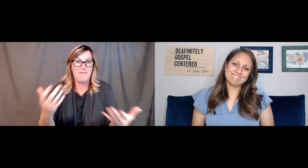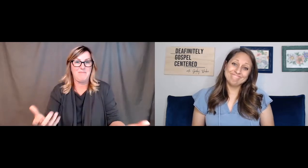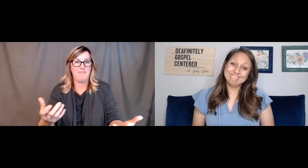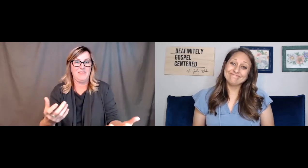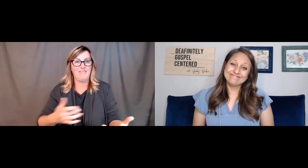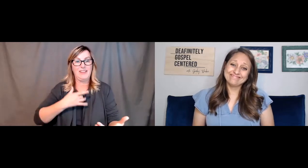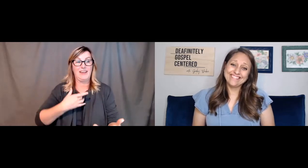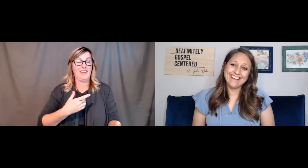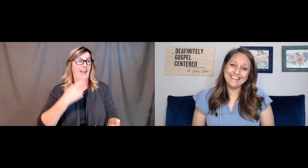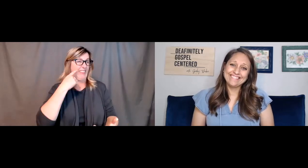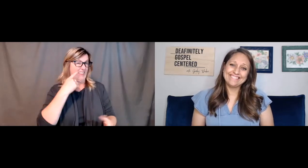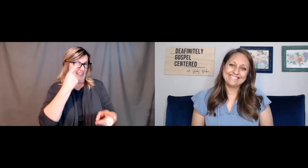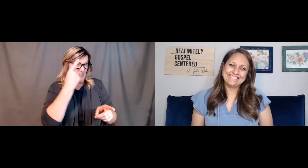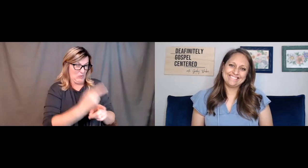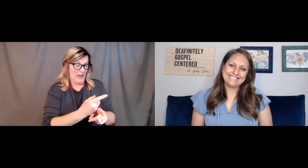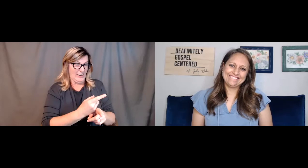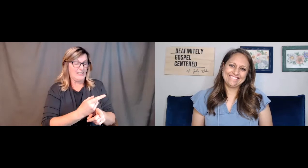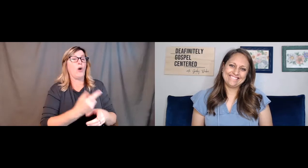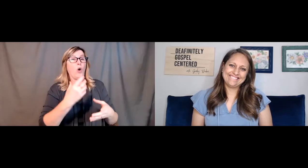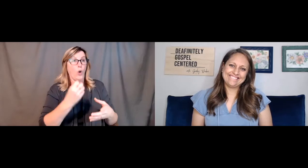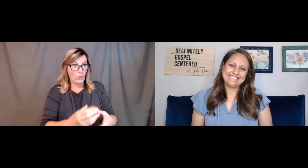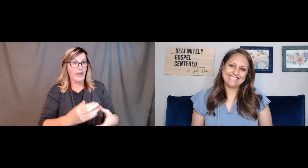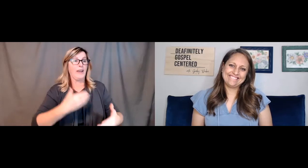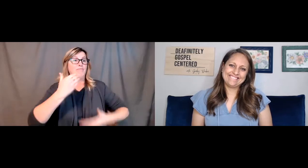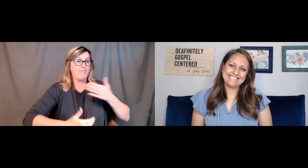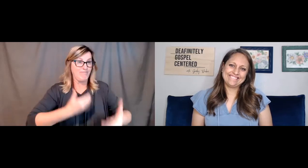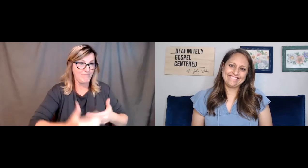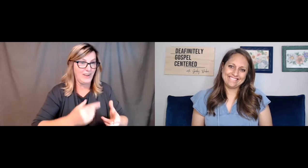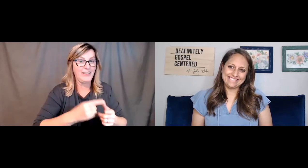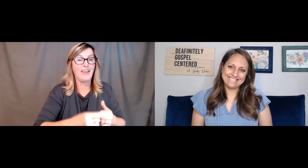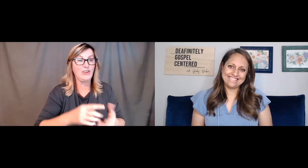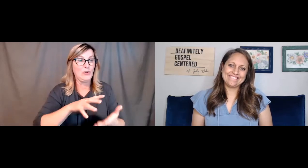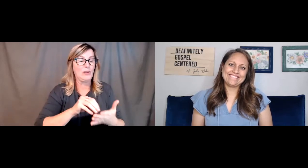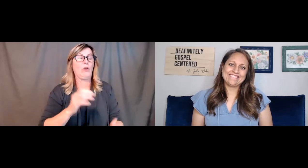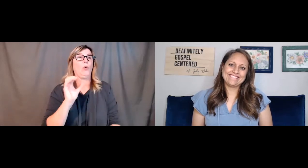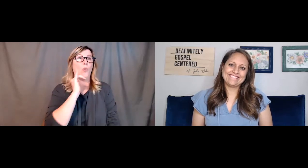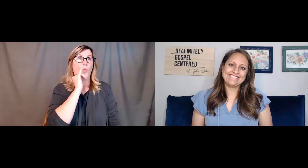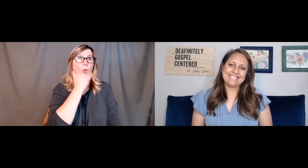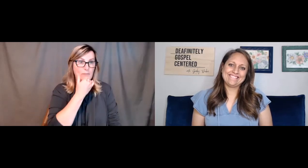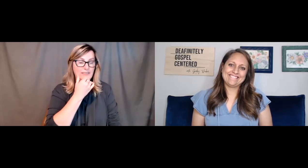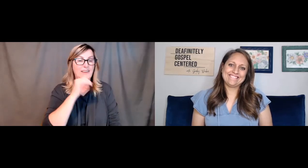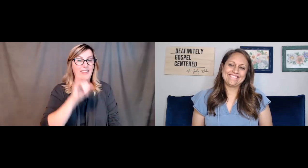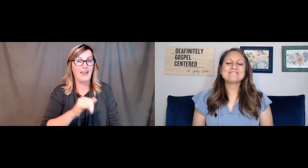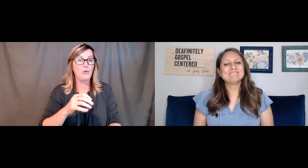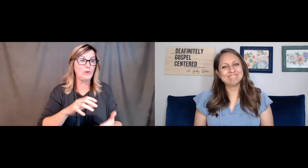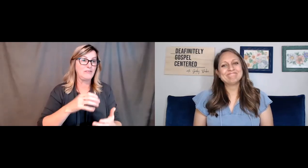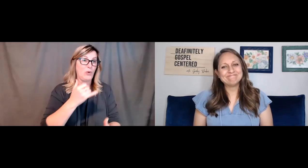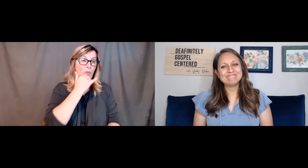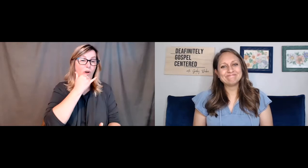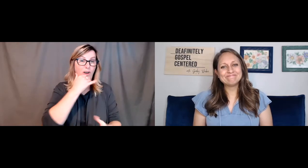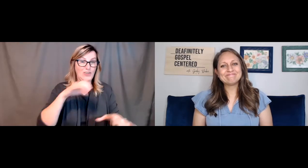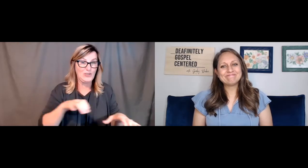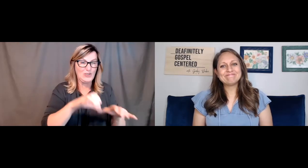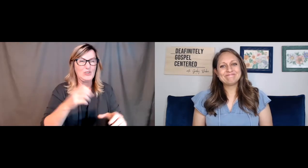And we as parents are guessing most of the time. I think that's right, and then we do it, and then we learn and think, okay, that was a